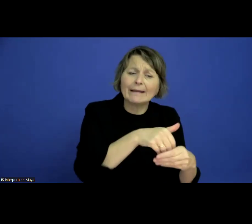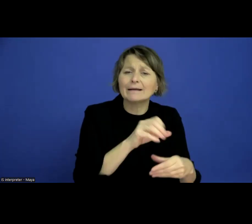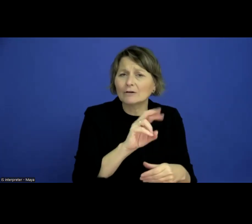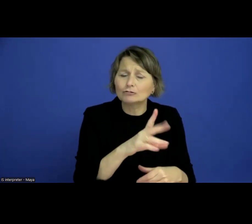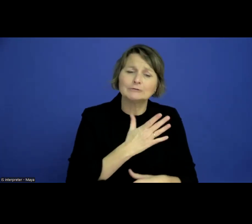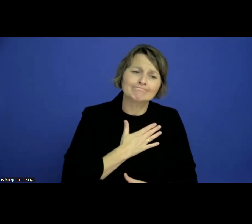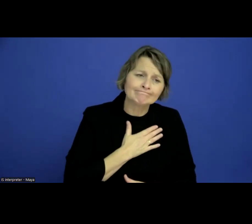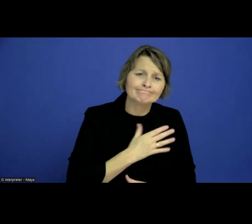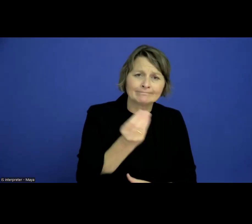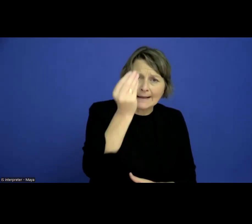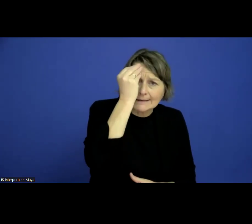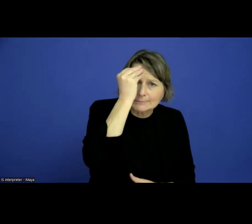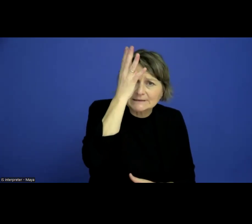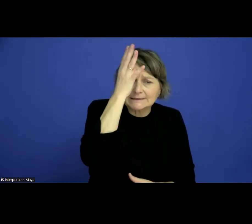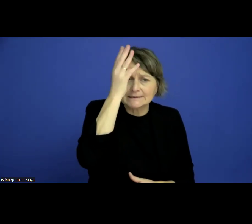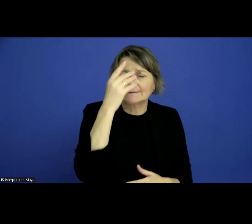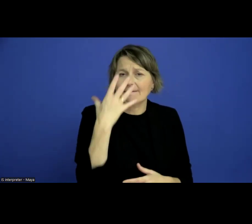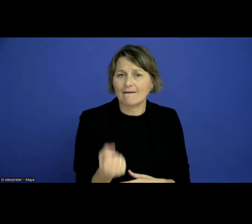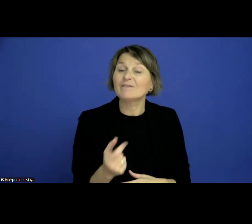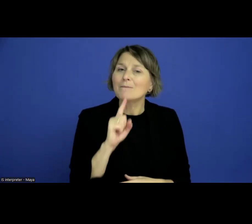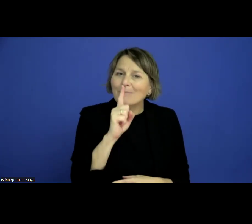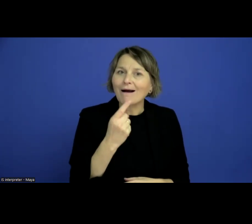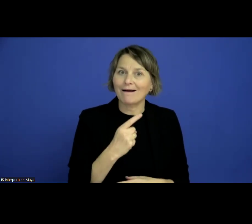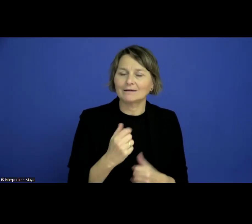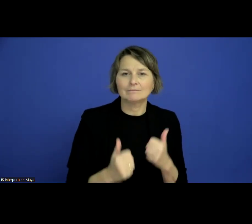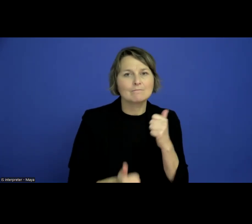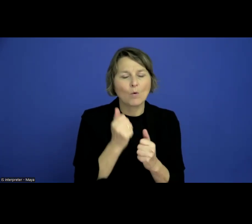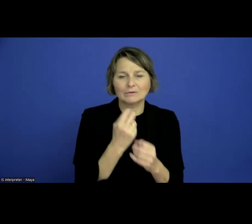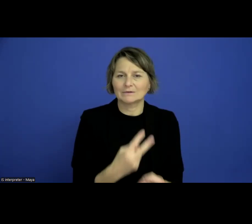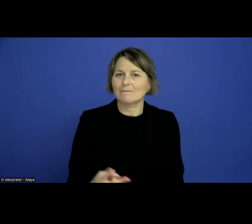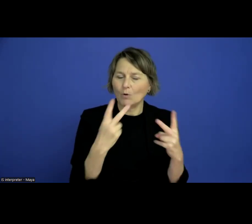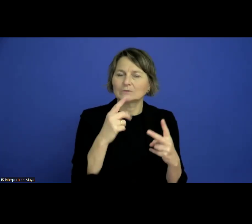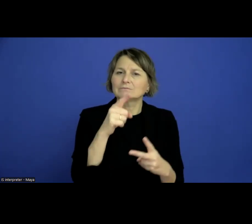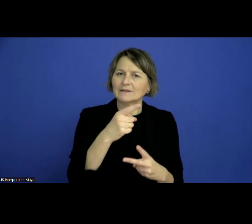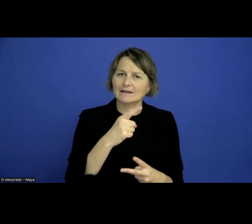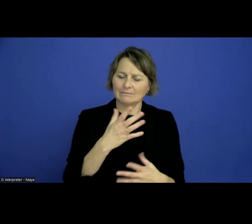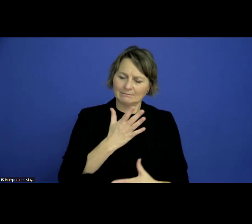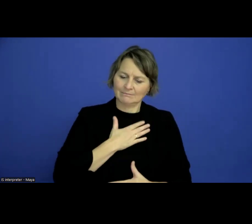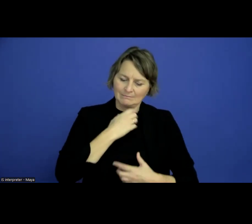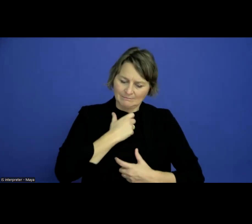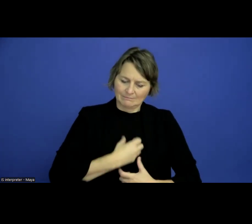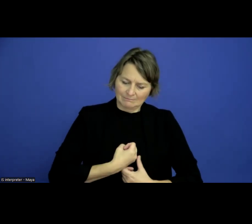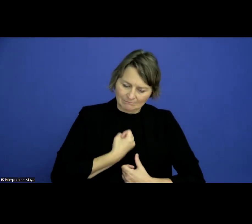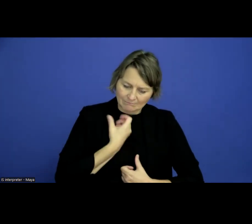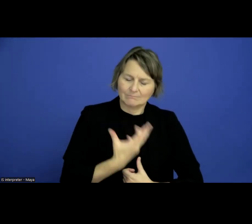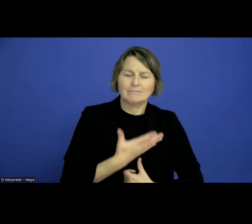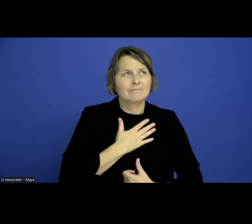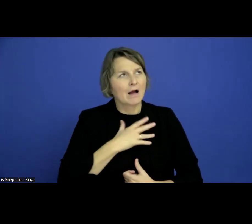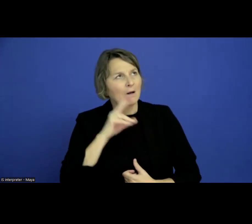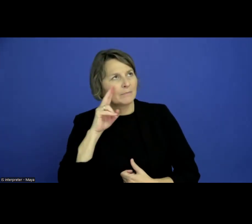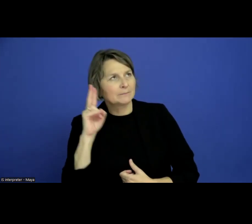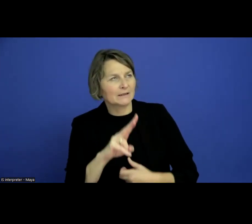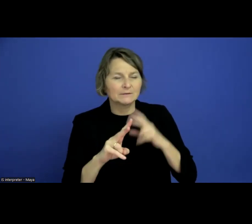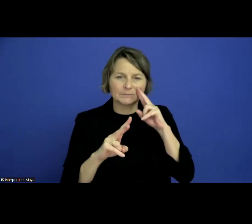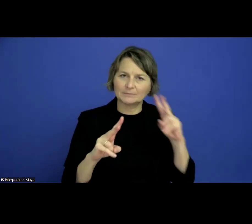but most of all, they bring personal insights and the personal perspective that shapes the way we think about